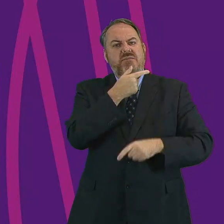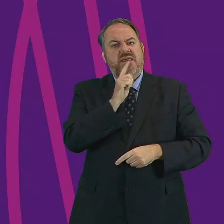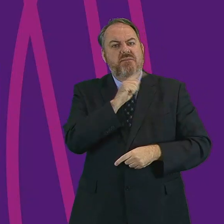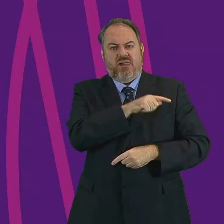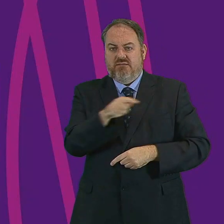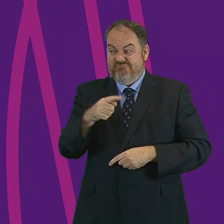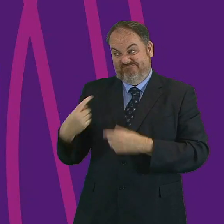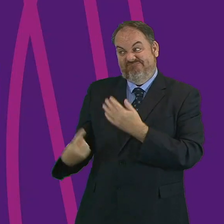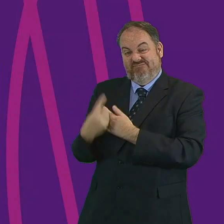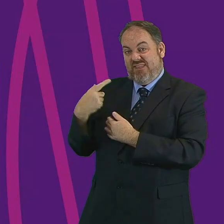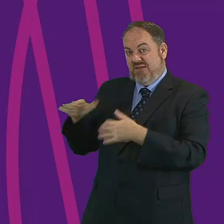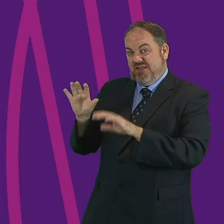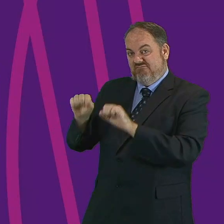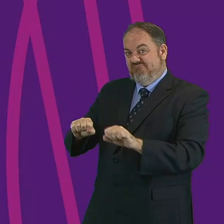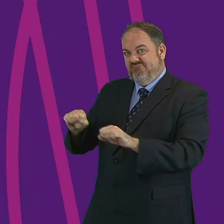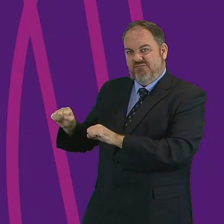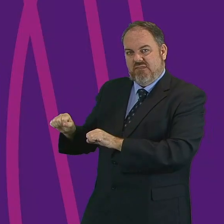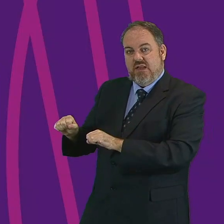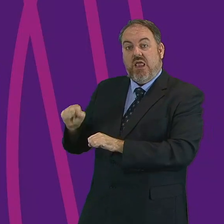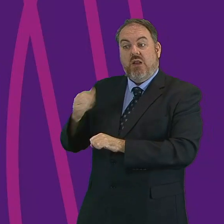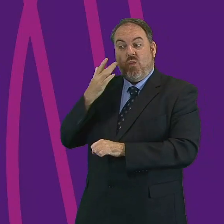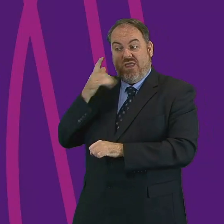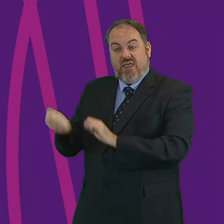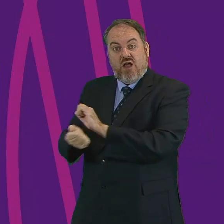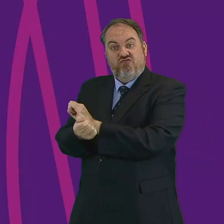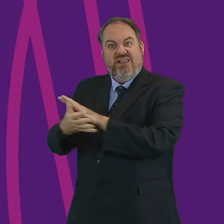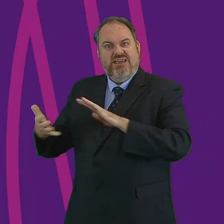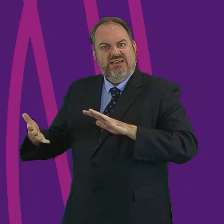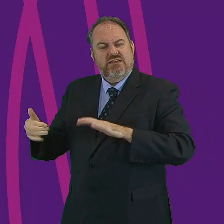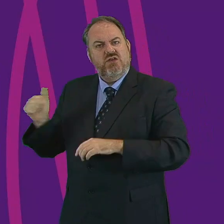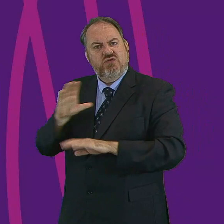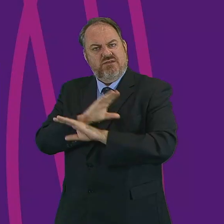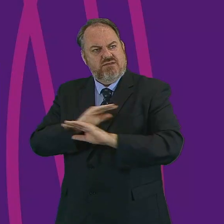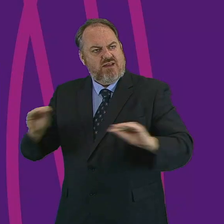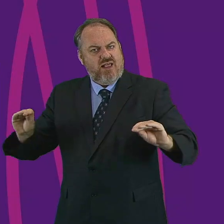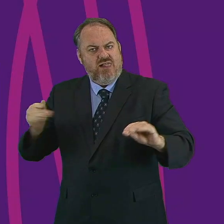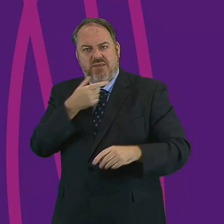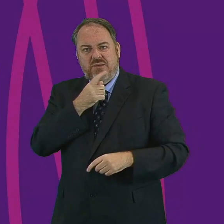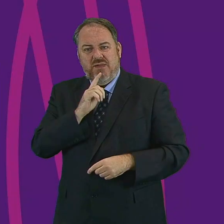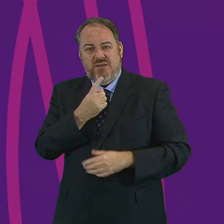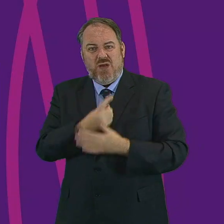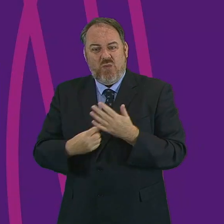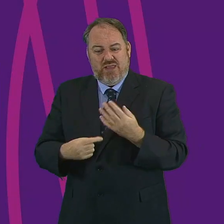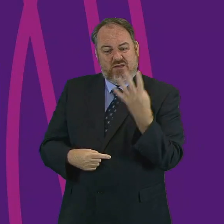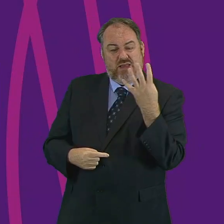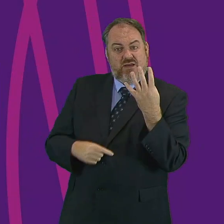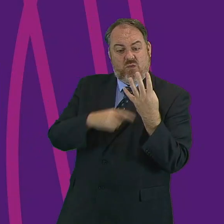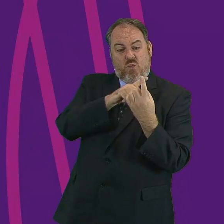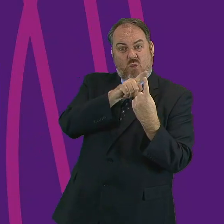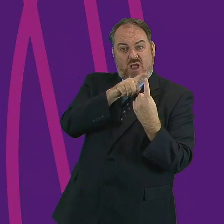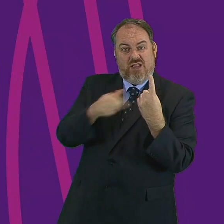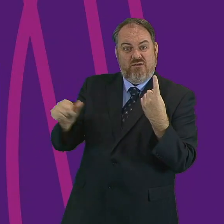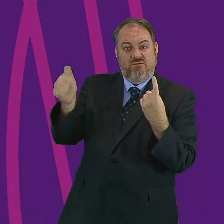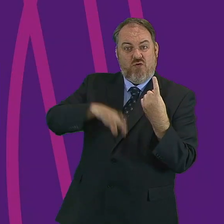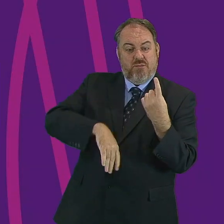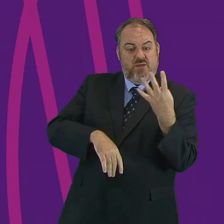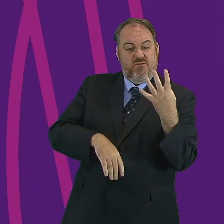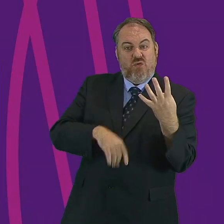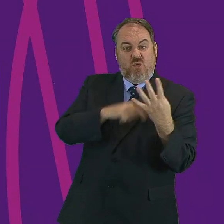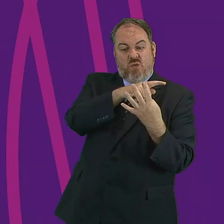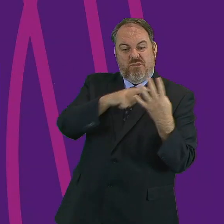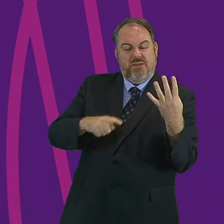when they're due back out on the street after release. Well, this week we discovered that fewer than 1 in 4 Scottish victims of crime are signed up to that